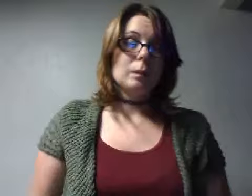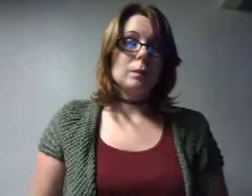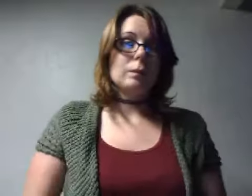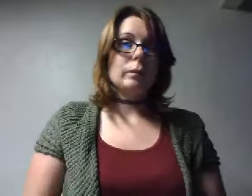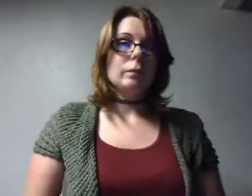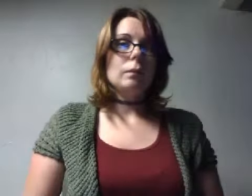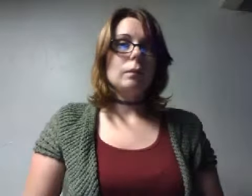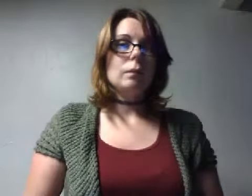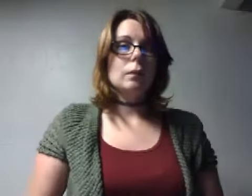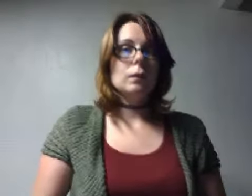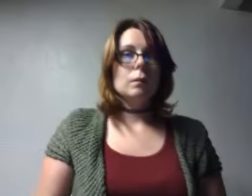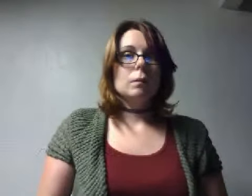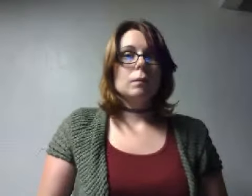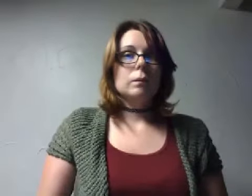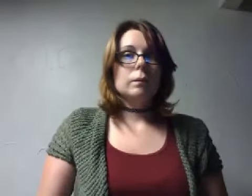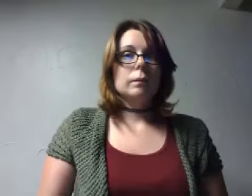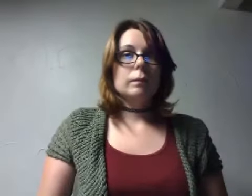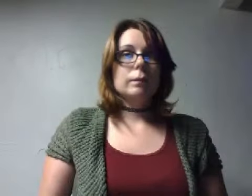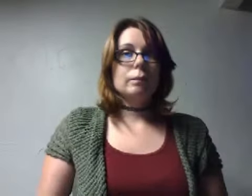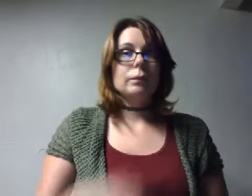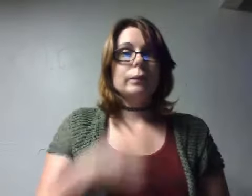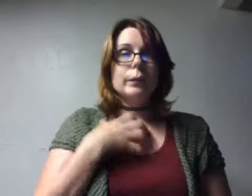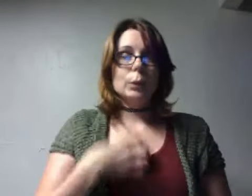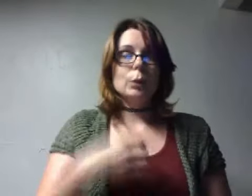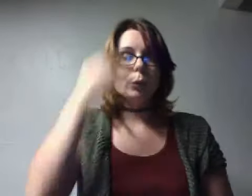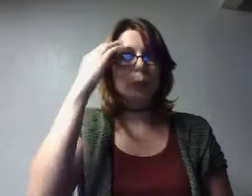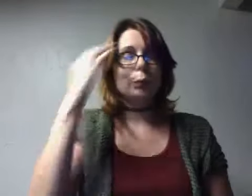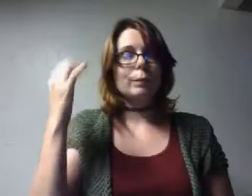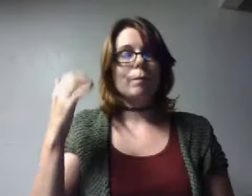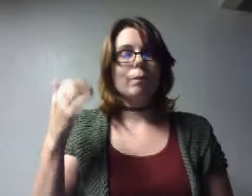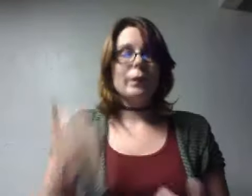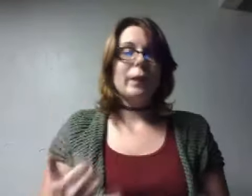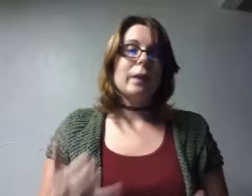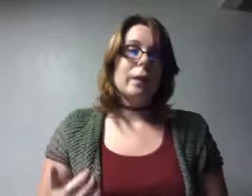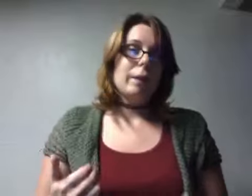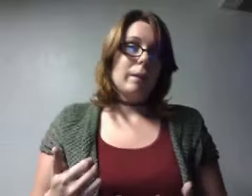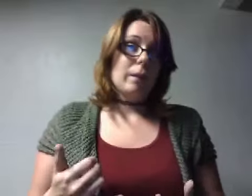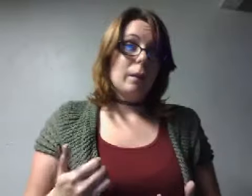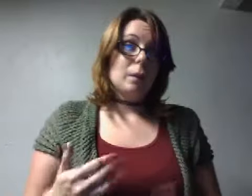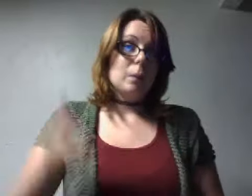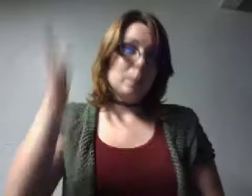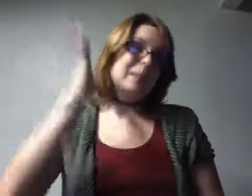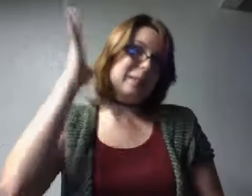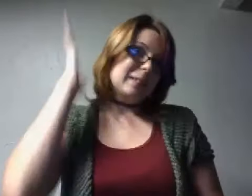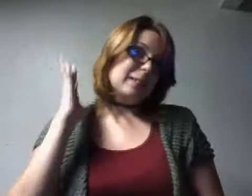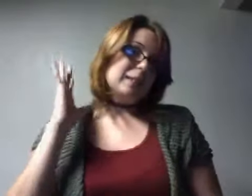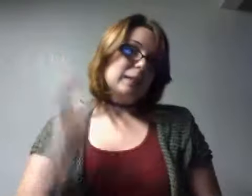of not really liking my work. But even now when I hear it, I've gone through that period of not liking my work, and I like my work now.